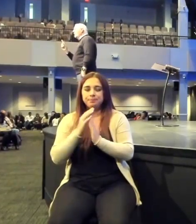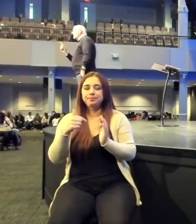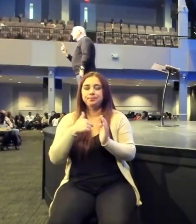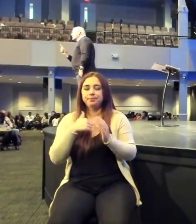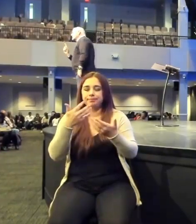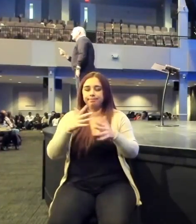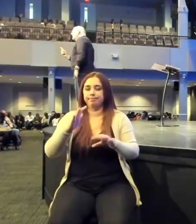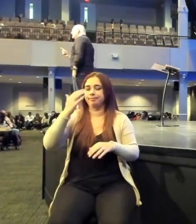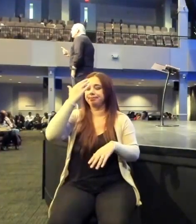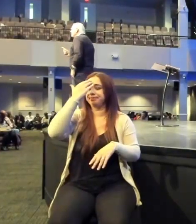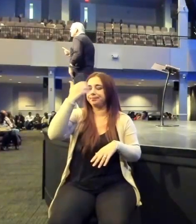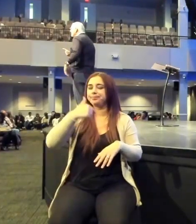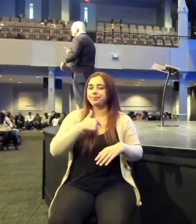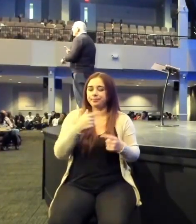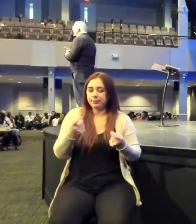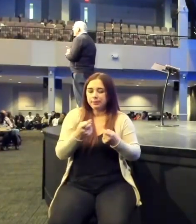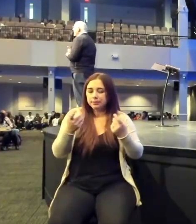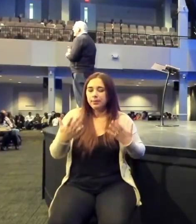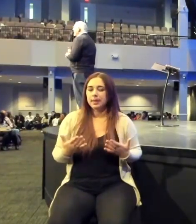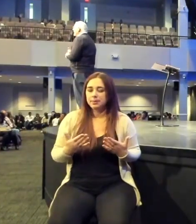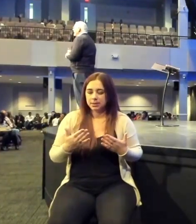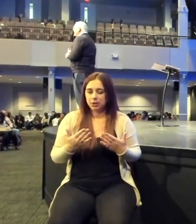I know that I'm a sinner.